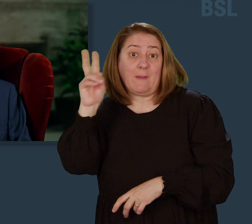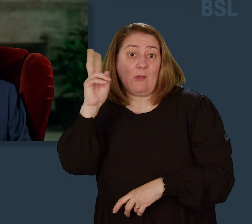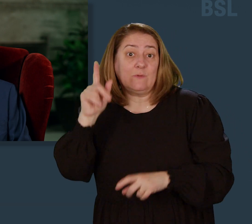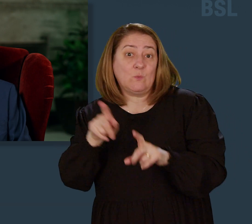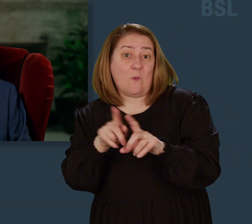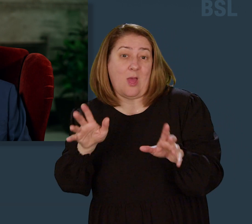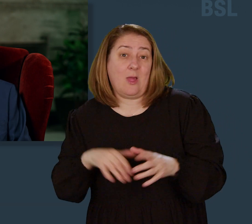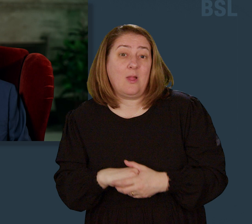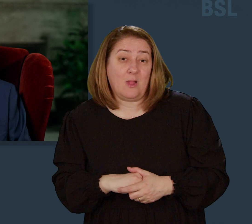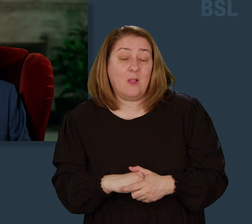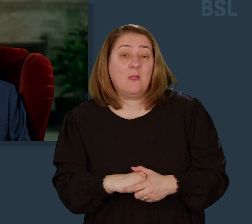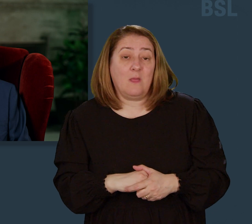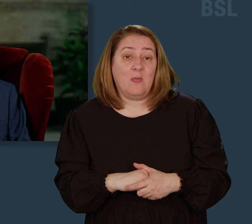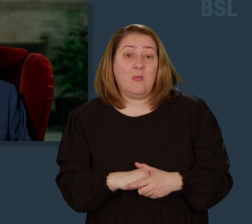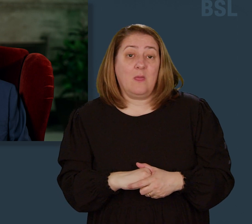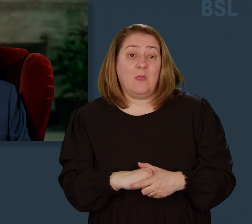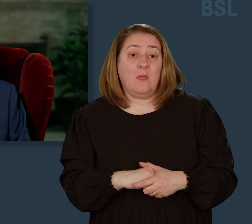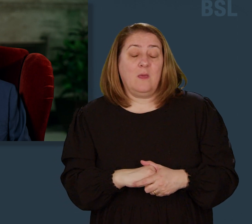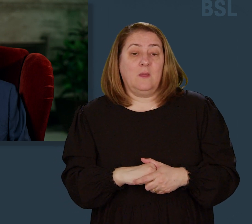to their parents.